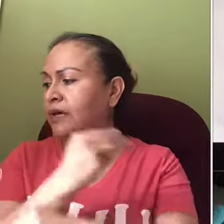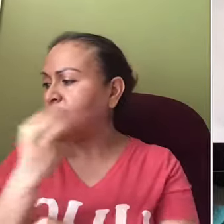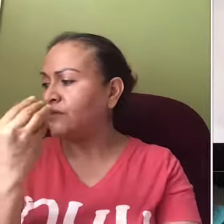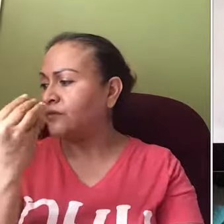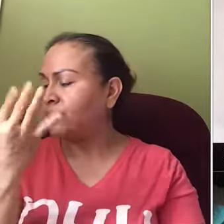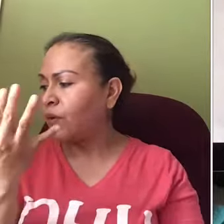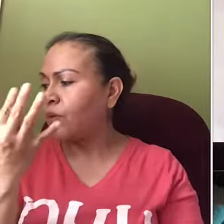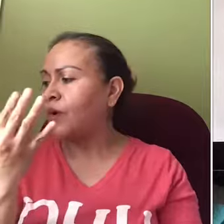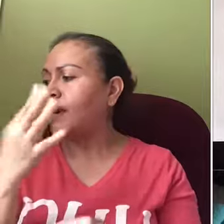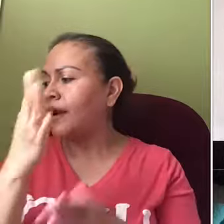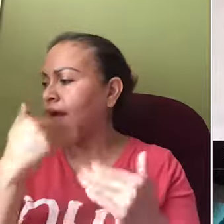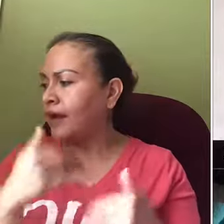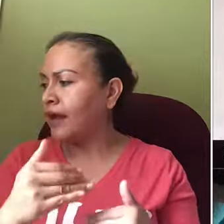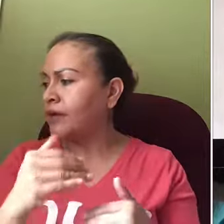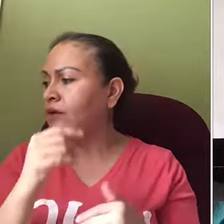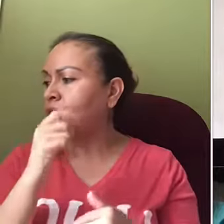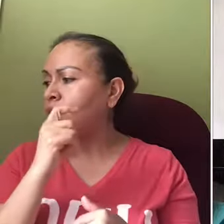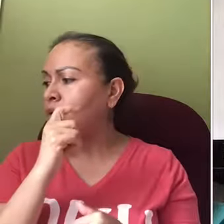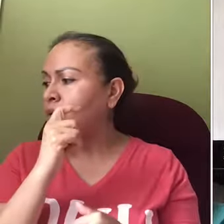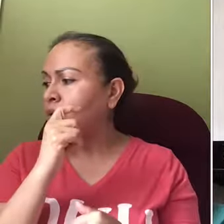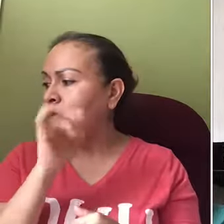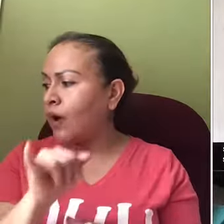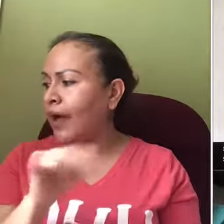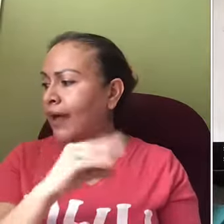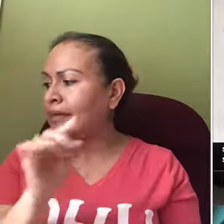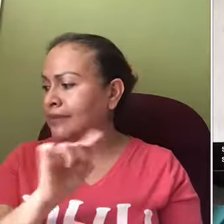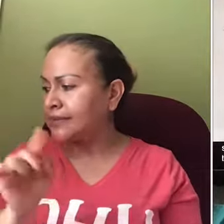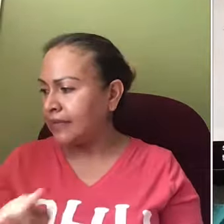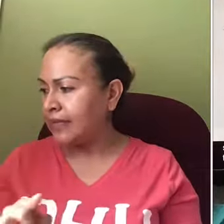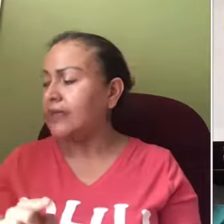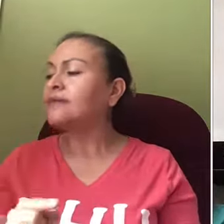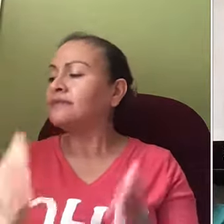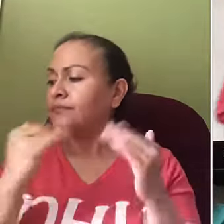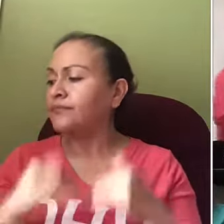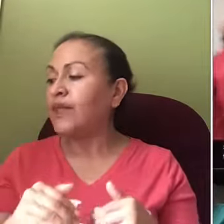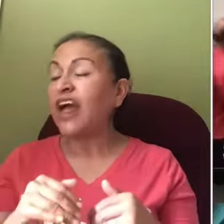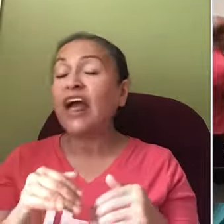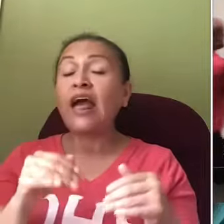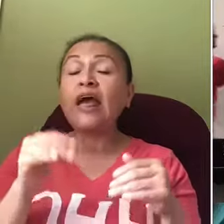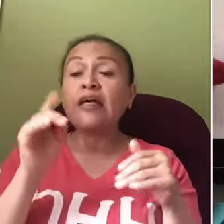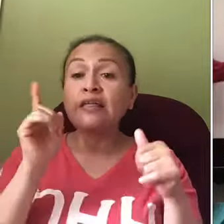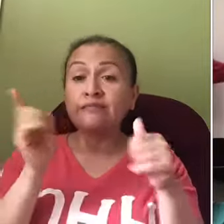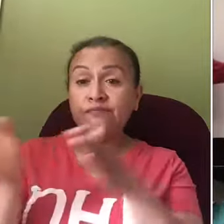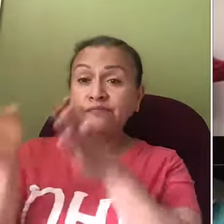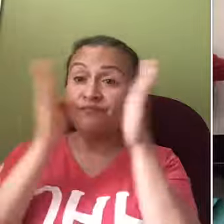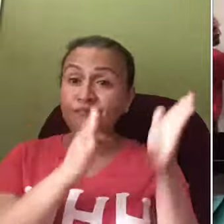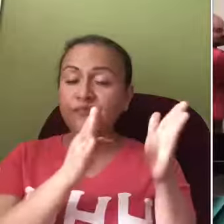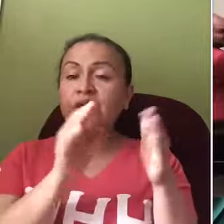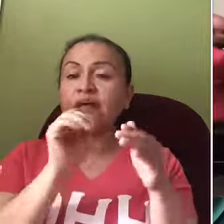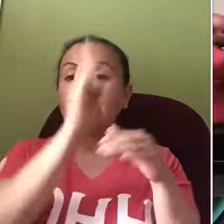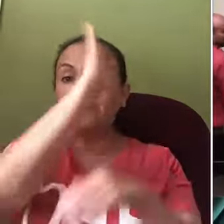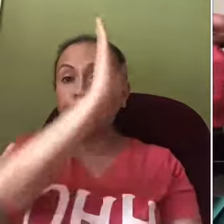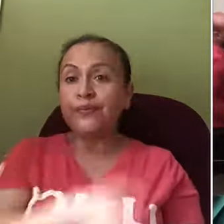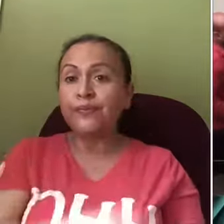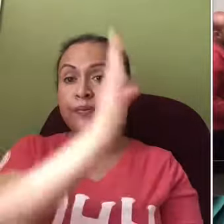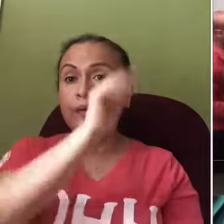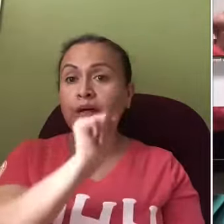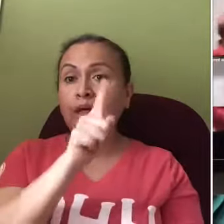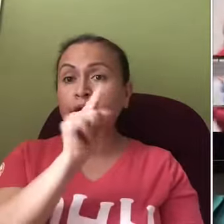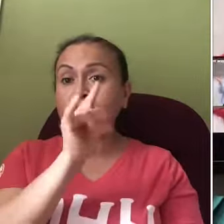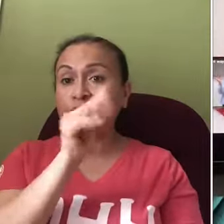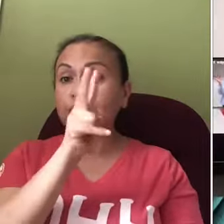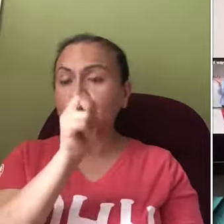Okay, any questions? The best thing I would remember, guys, this one's pretty easy to remember, the altitude. You guys might forget